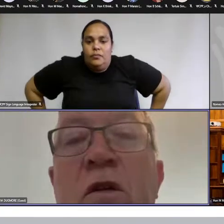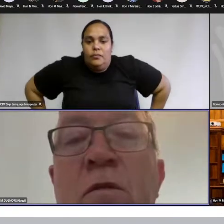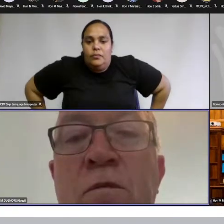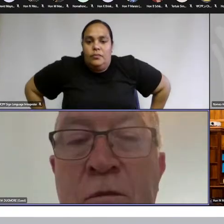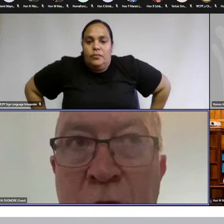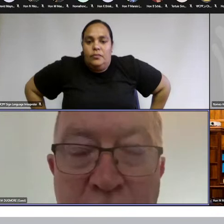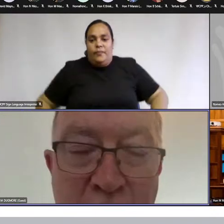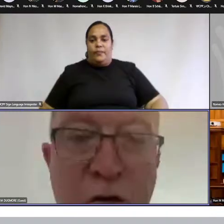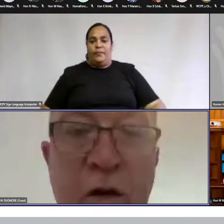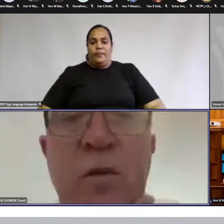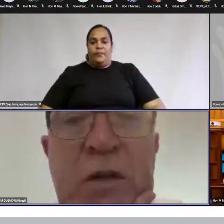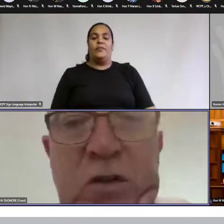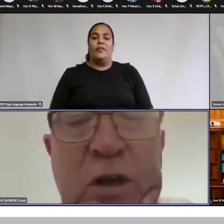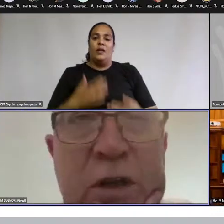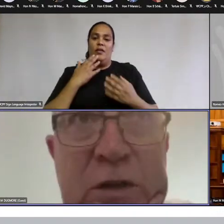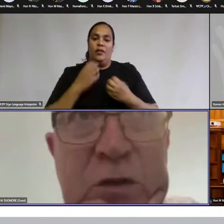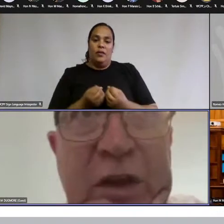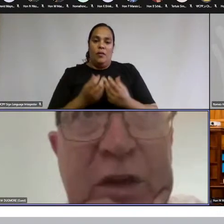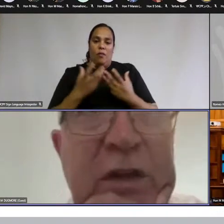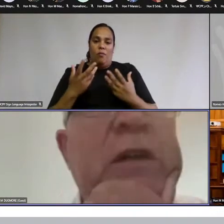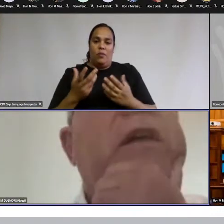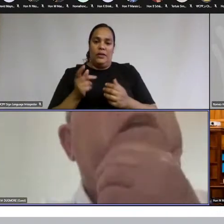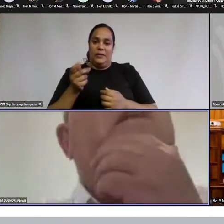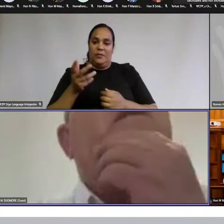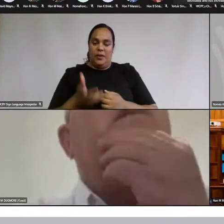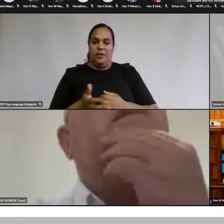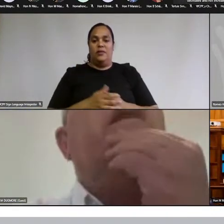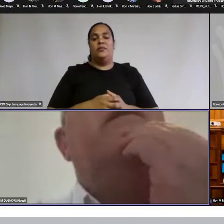Thank you. Thank you very much, Speaker.